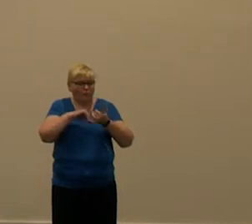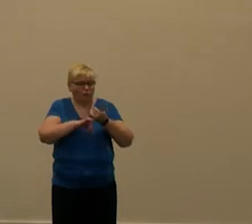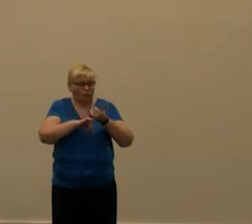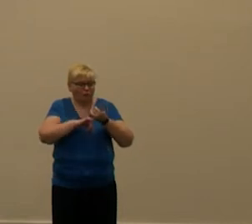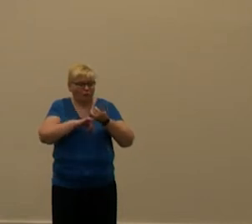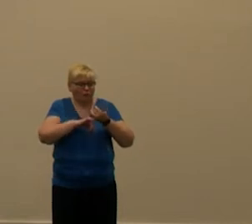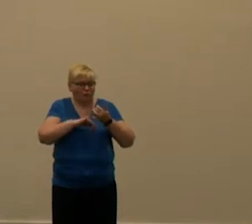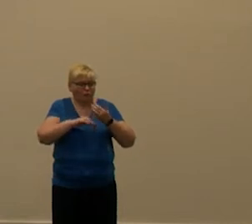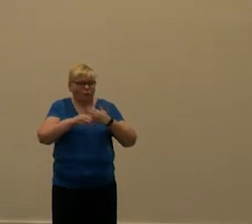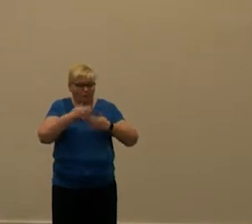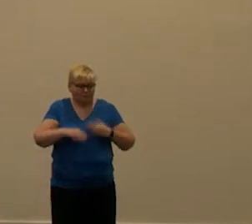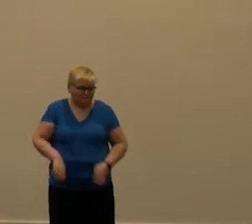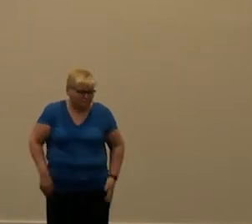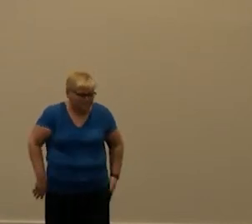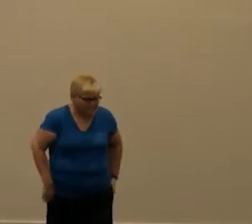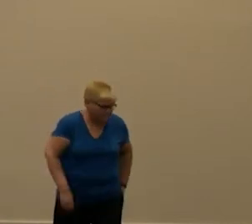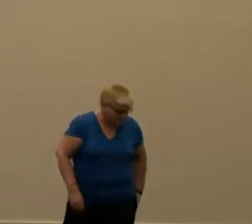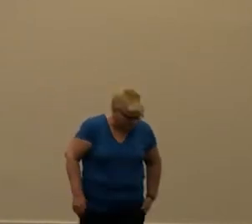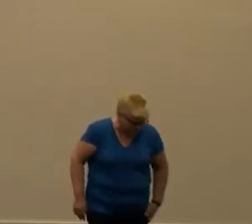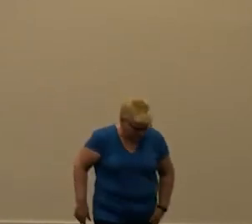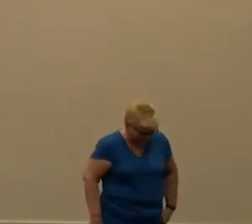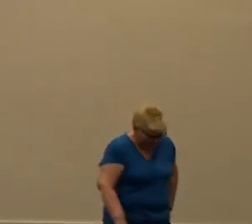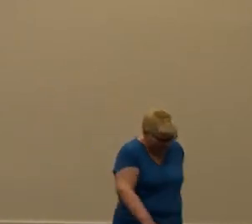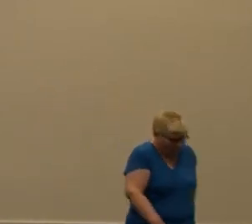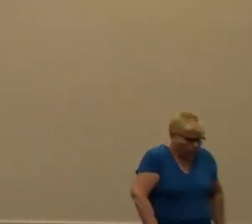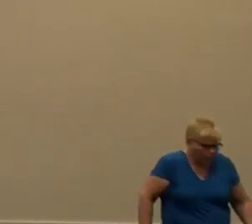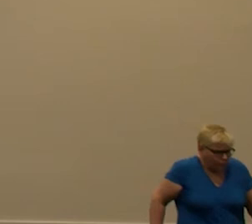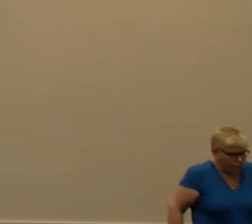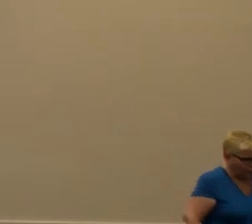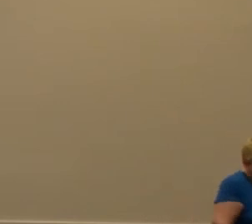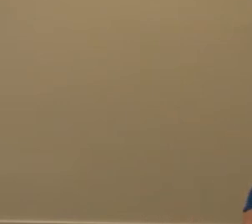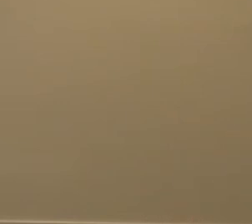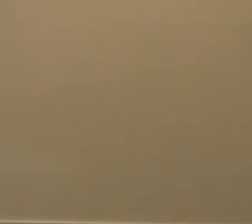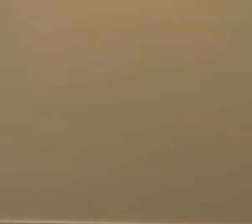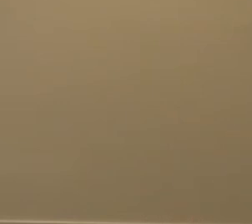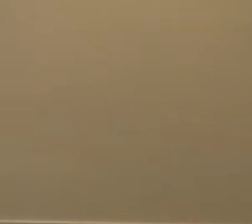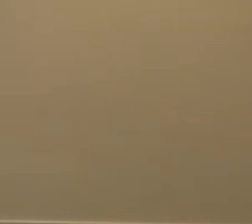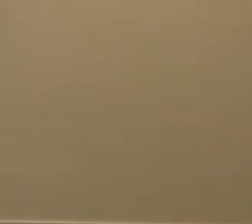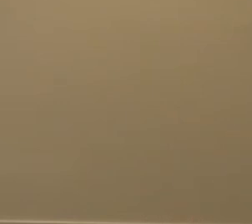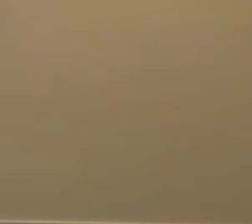not over the internet. In some situations, it's also possible to